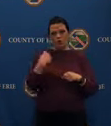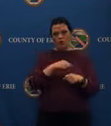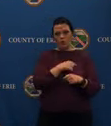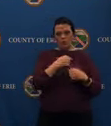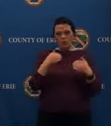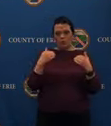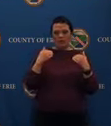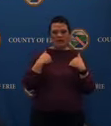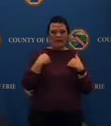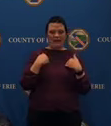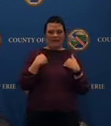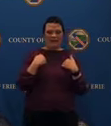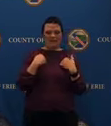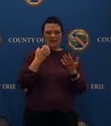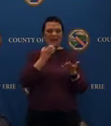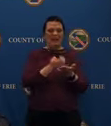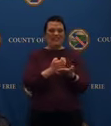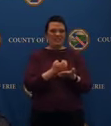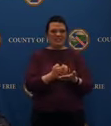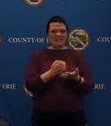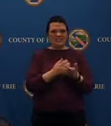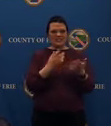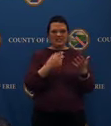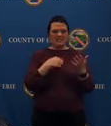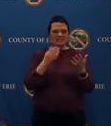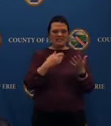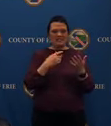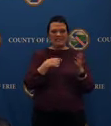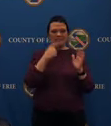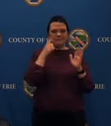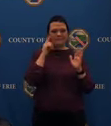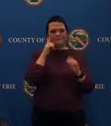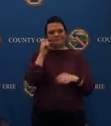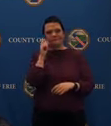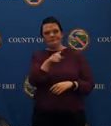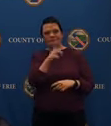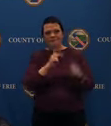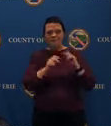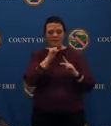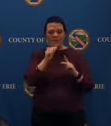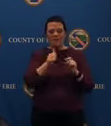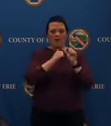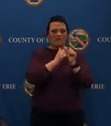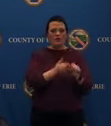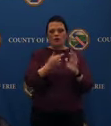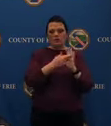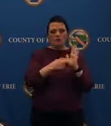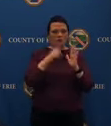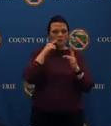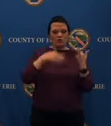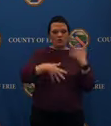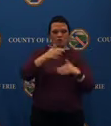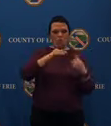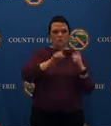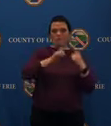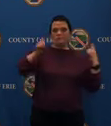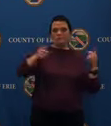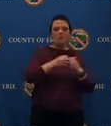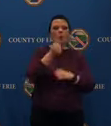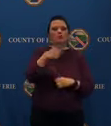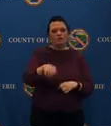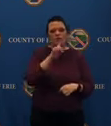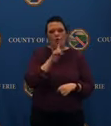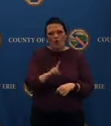had evidence and scenes of individuals who are not following the social distancing guidelines, but the vast majority of you are, and I want to thank you for doing